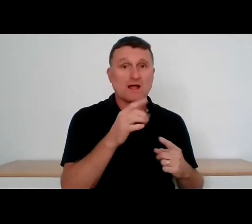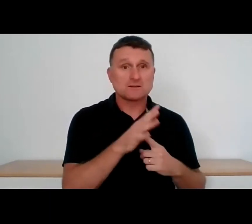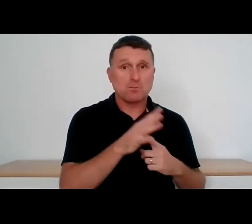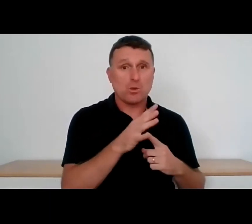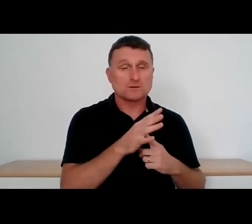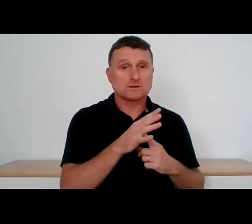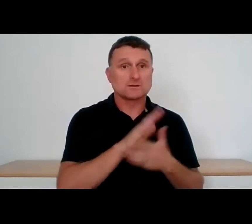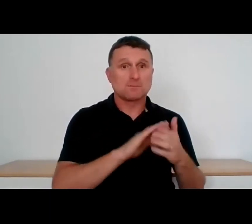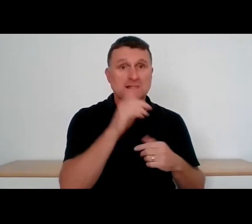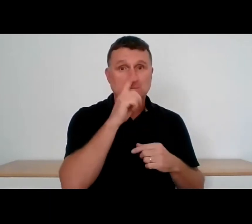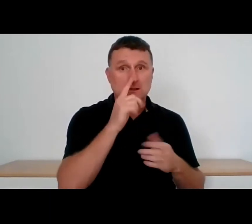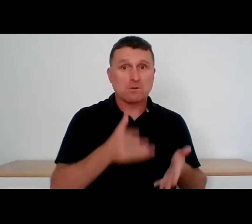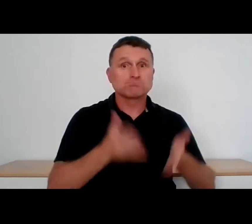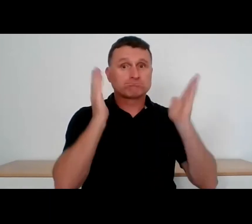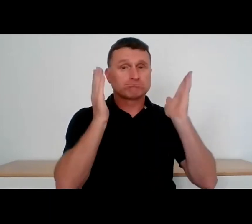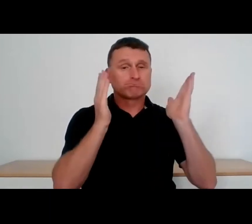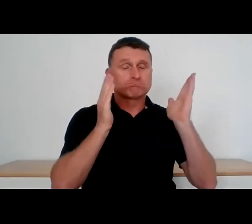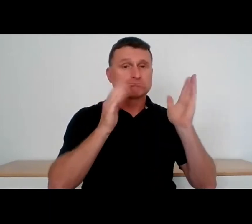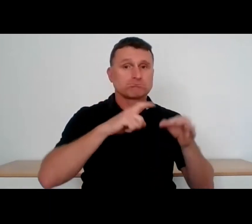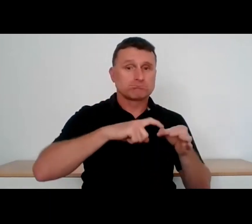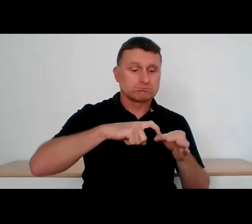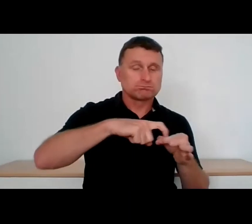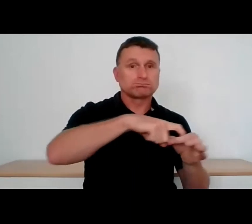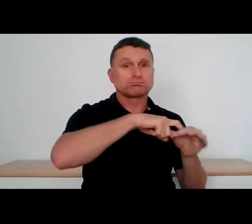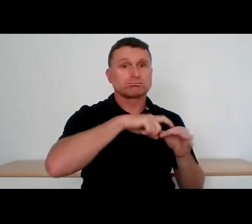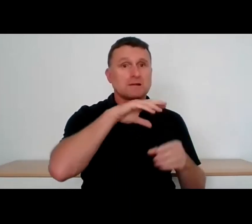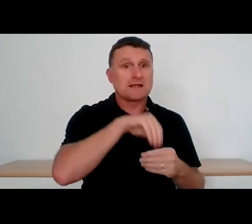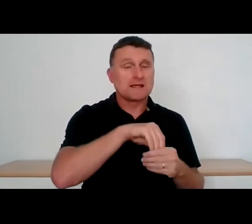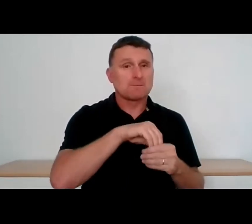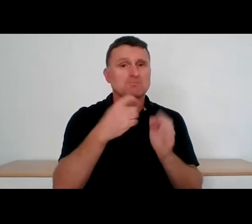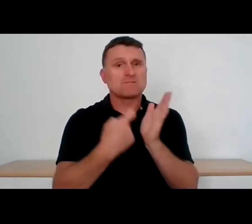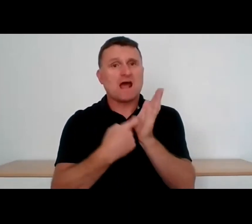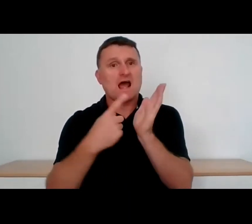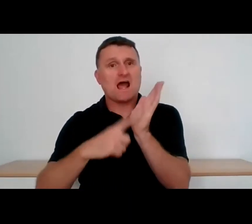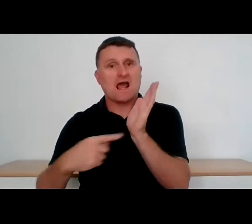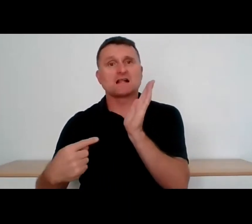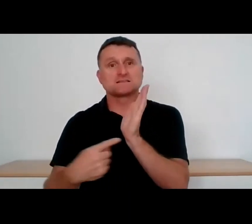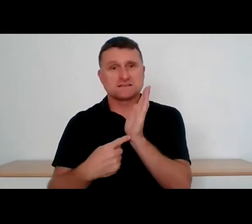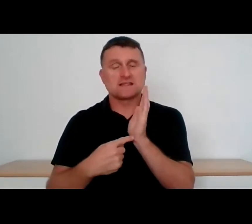buy-in? The RLT Inc. example assumes that it does.